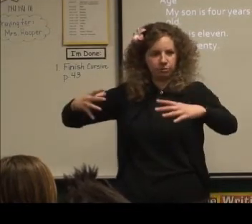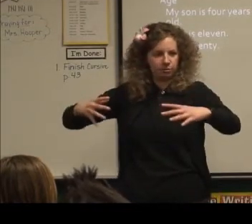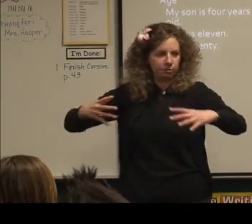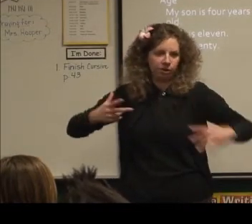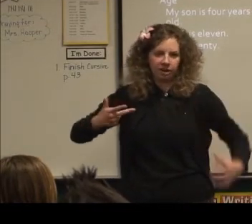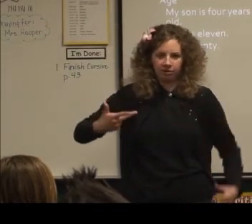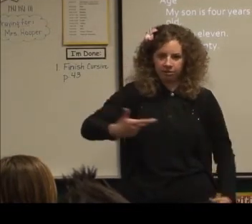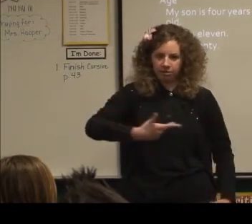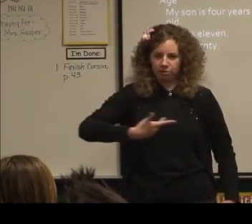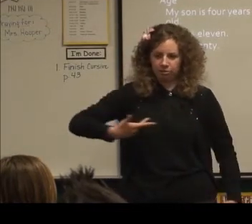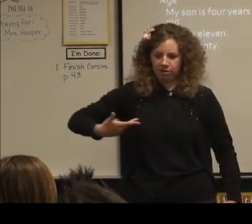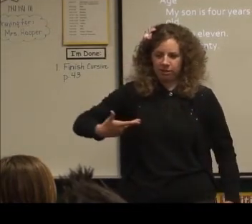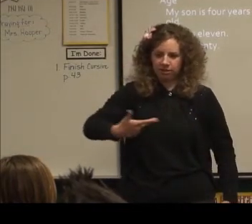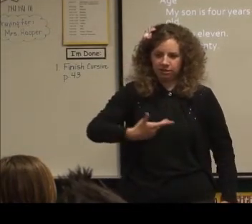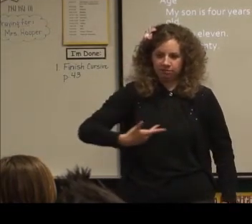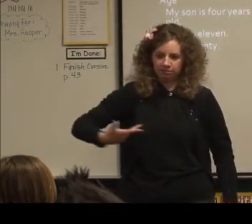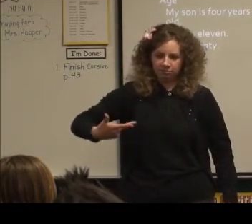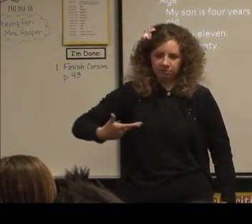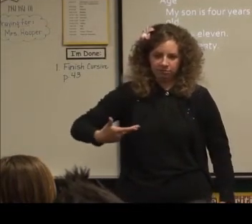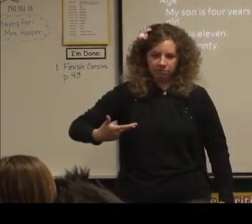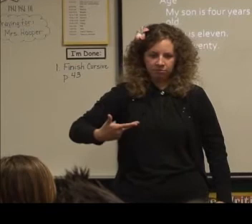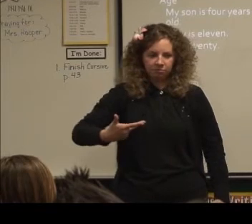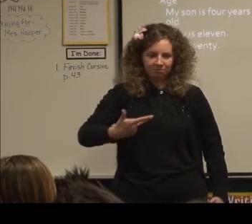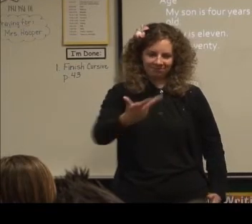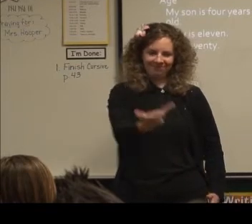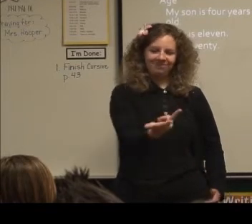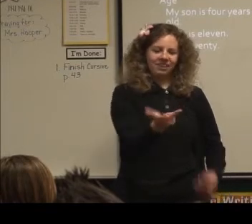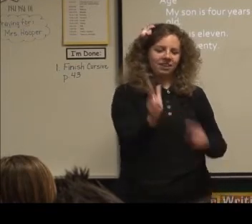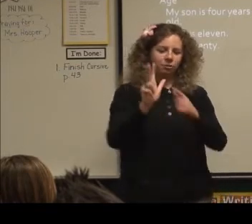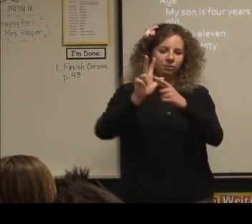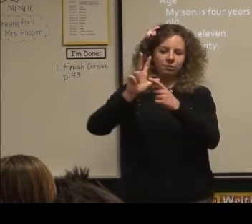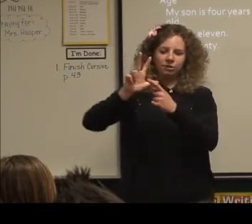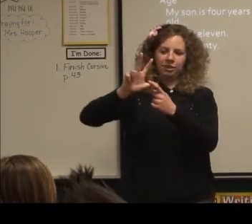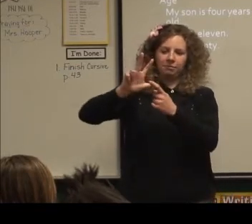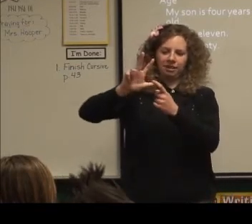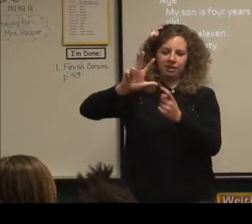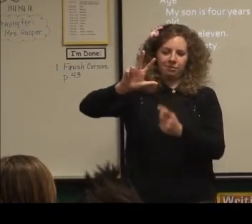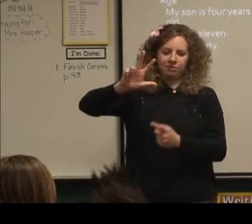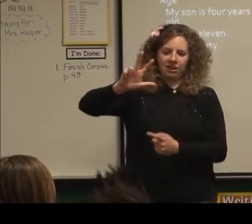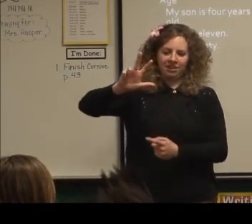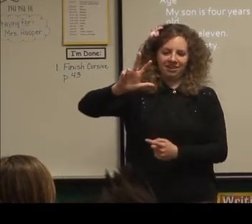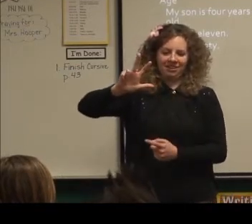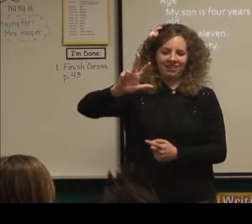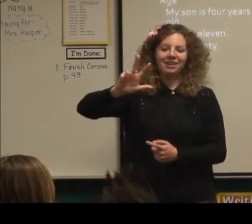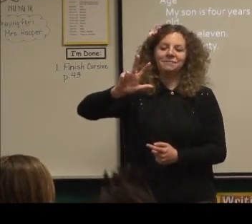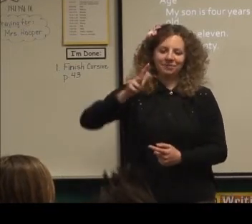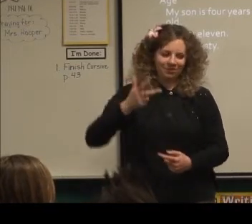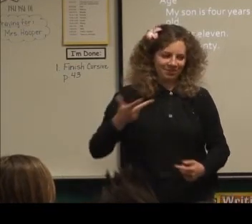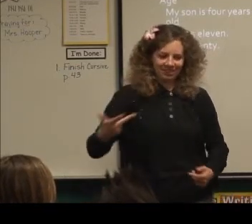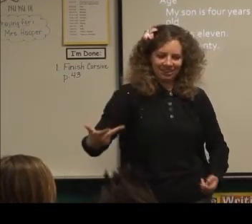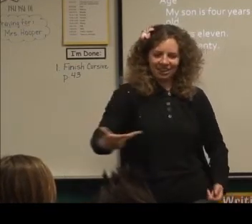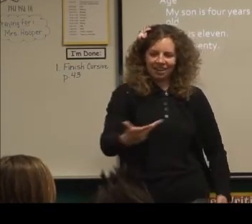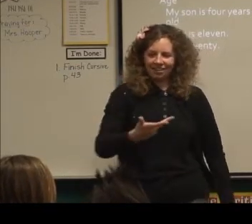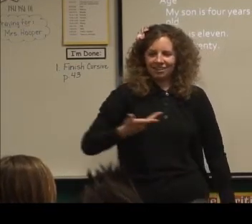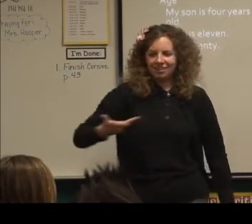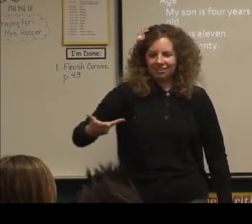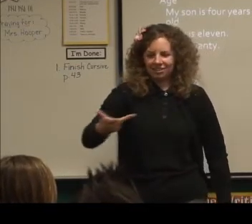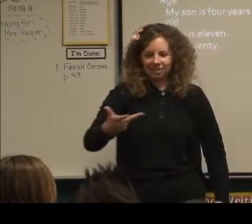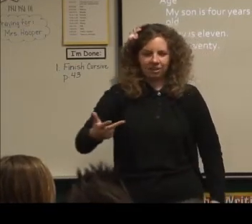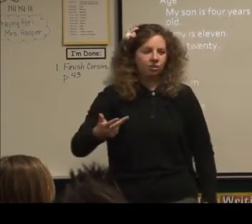of people right here, the 3 of us. And it'll be with your thumb like a number 3. Yep, we're just like that, 3.